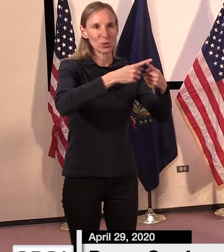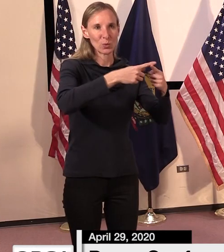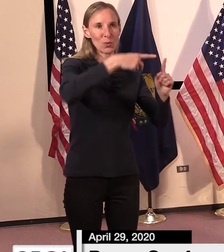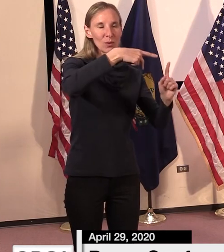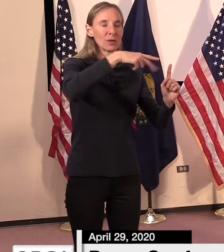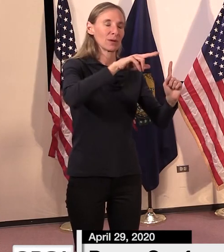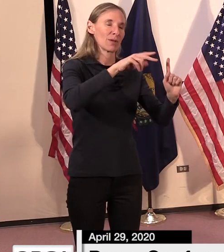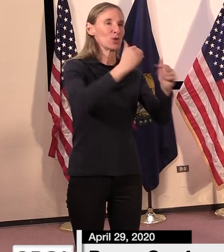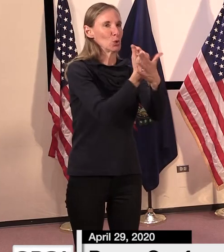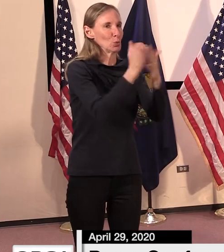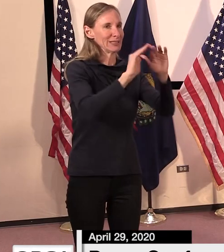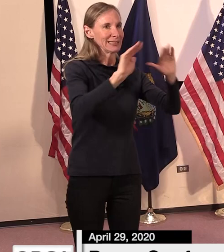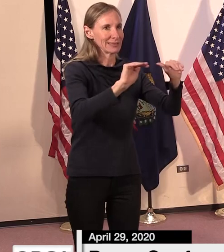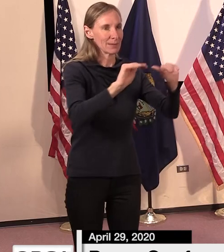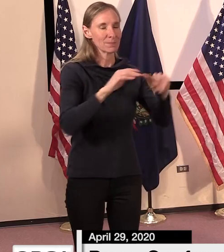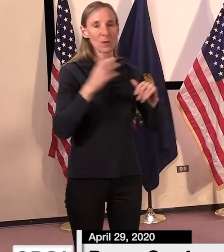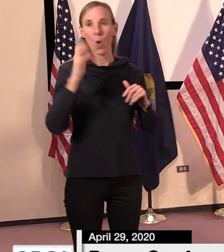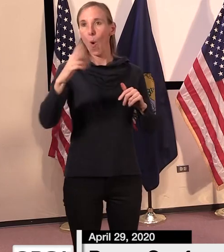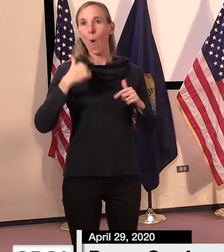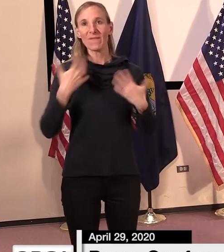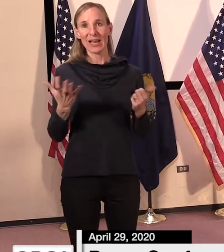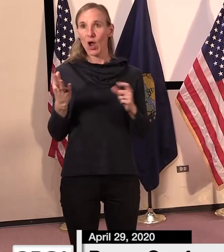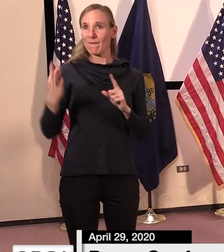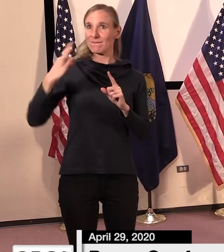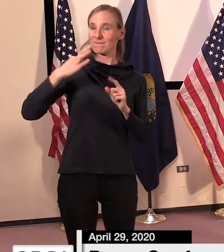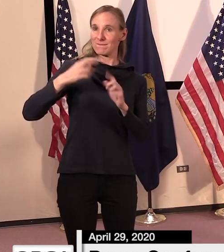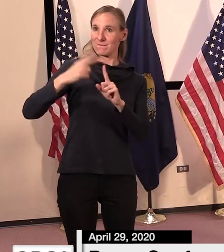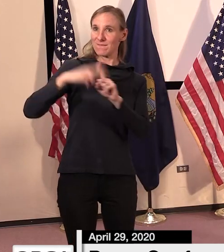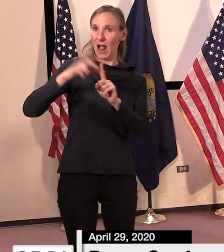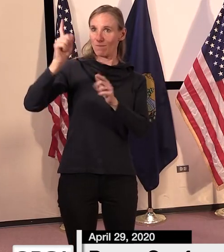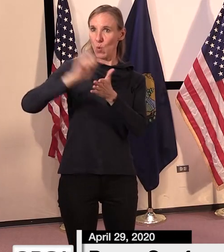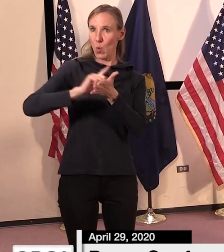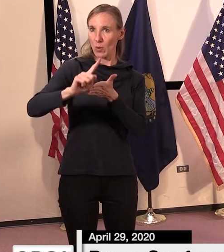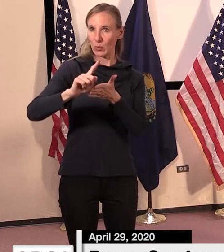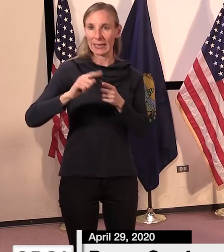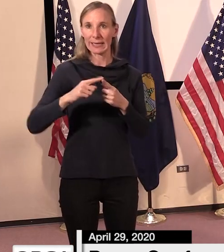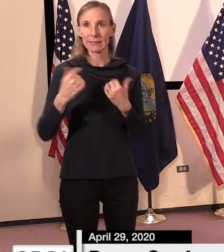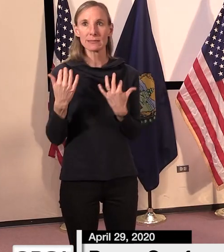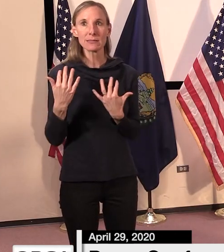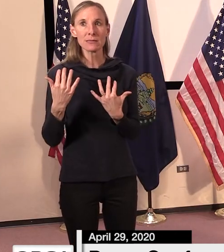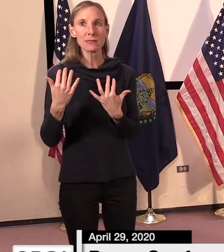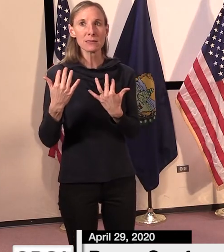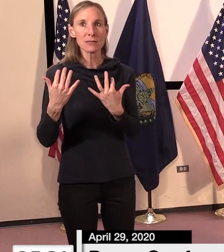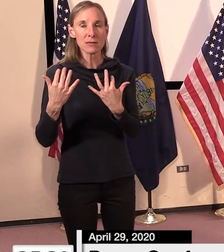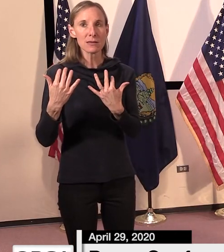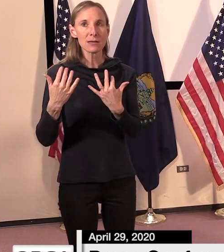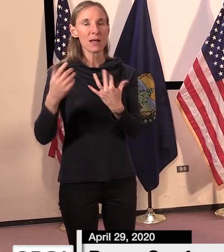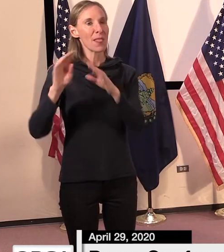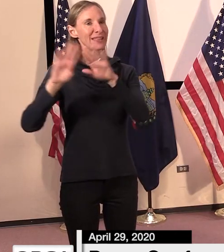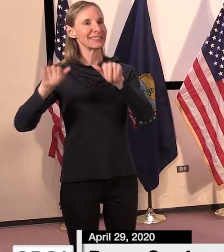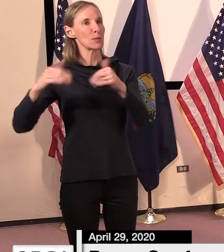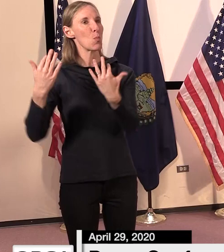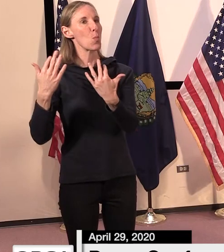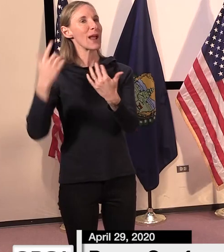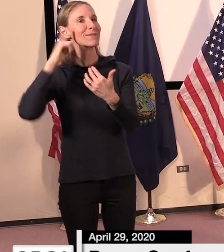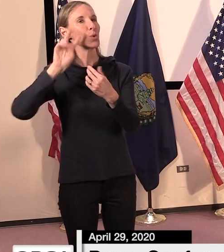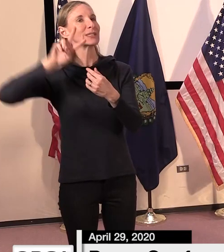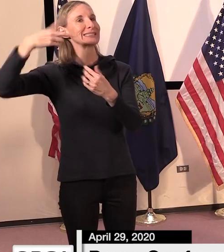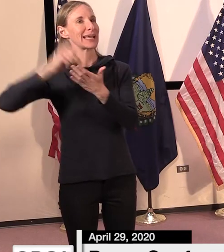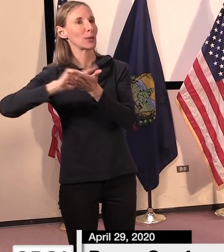so they didn't have any current weeks to file for, and therefore the system would not have them